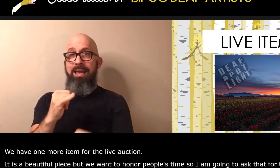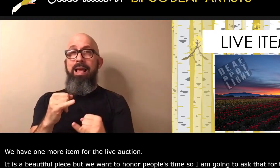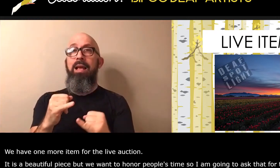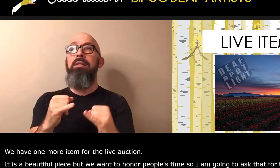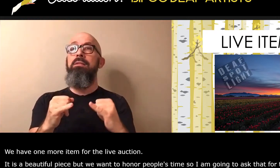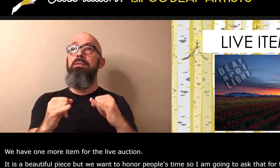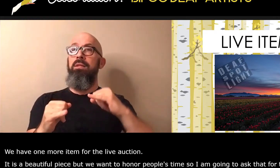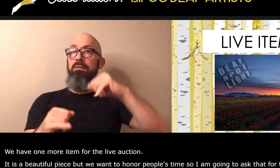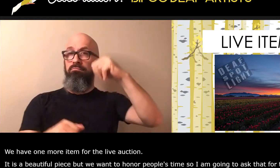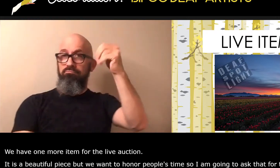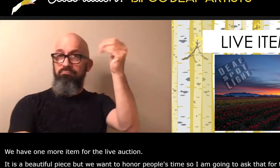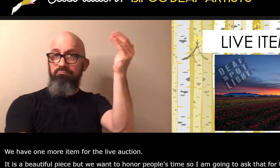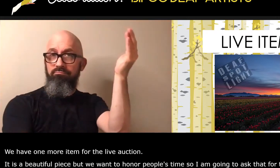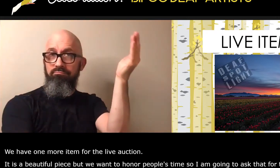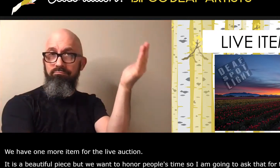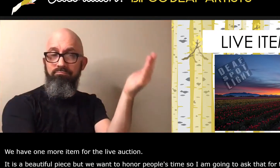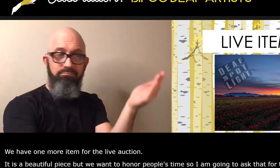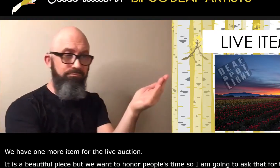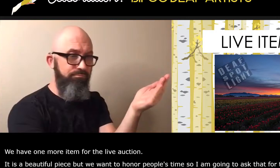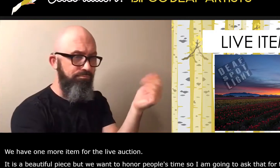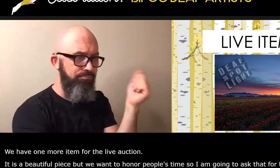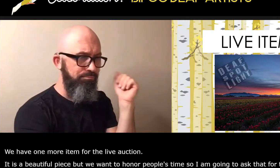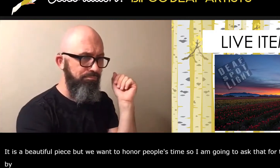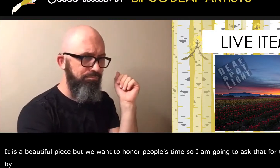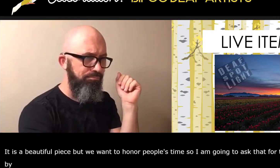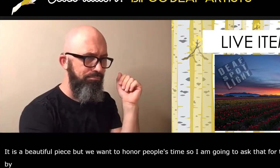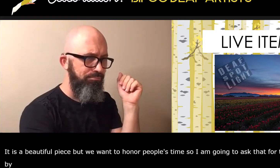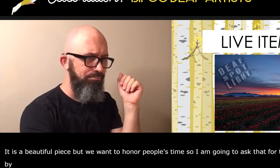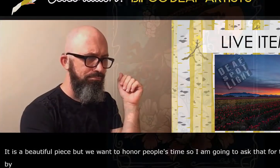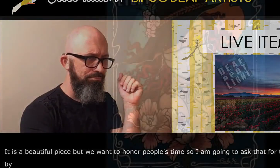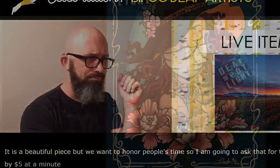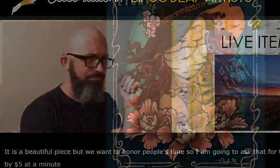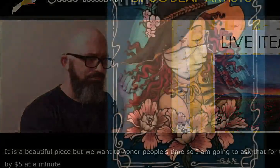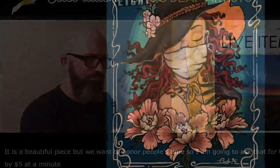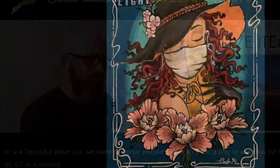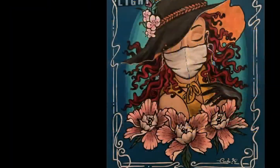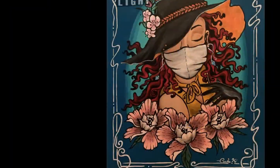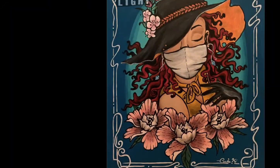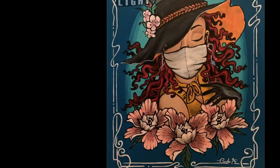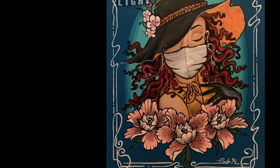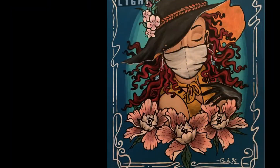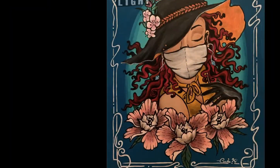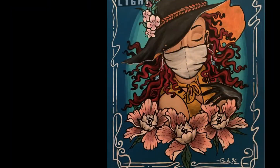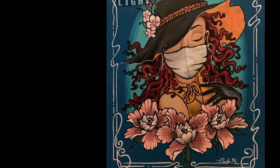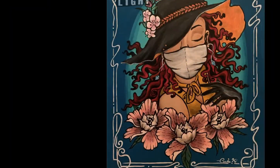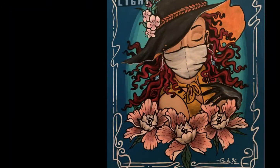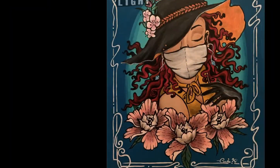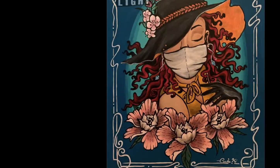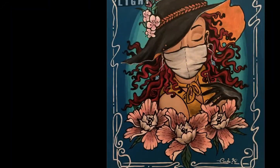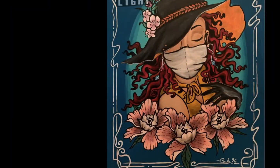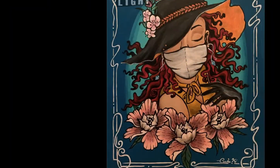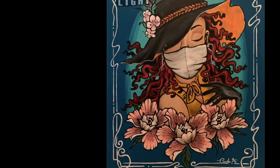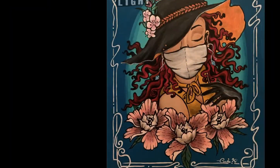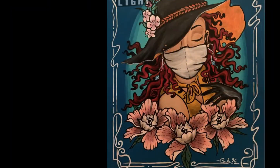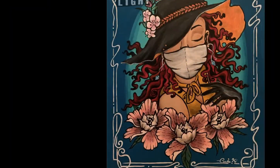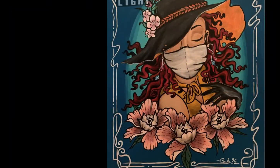you raise by $5 at a minimum, not by $1. We're going to show you the next